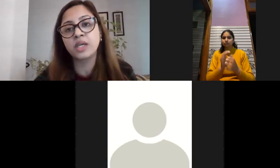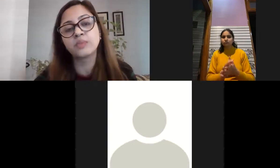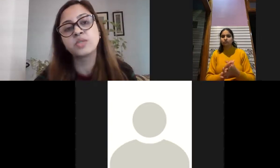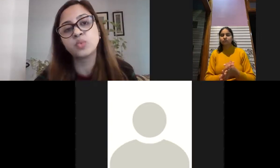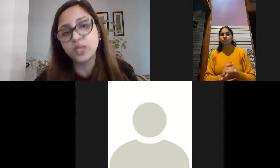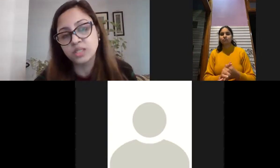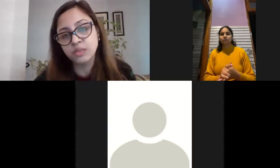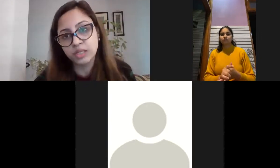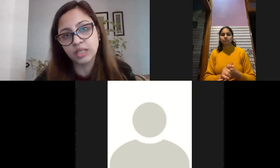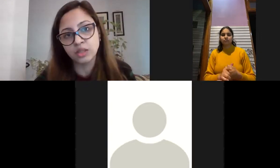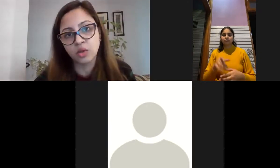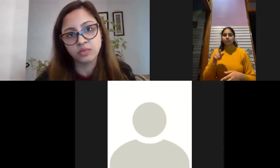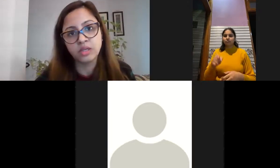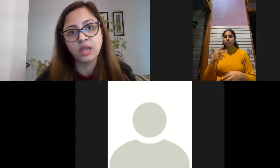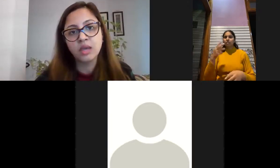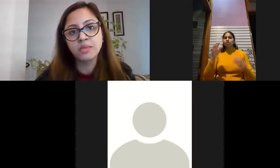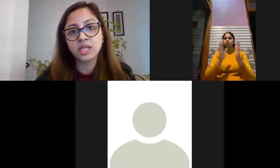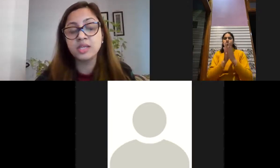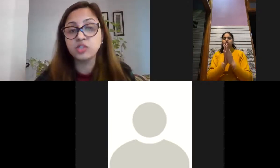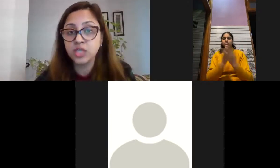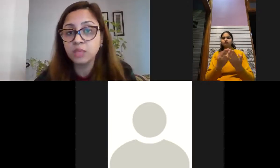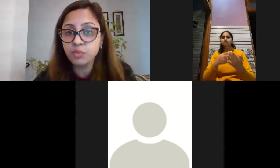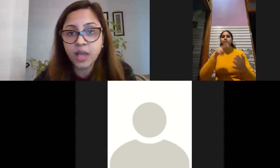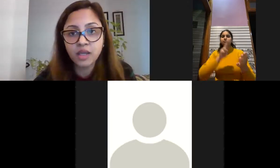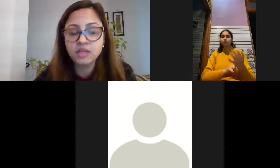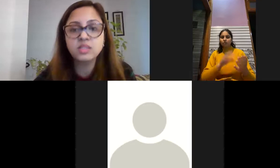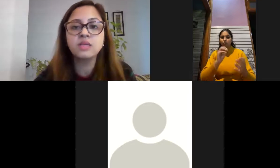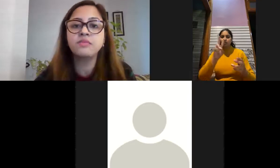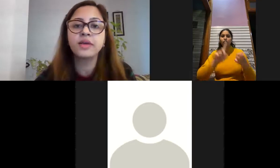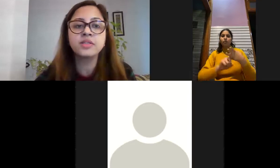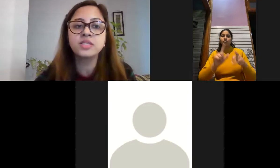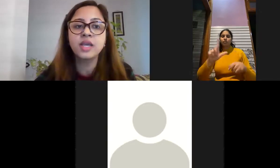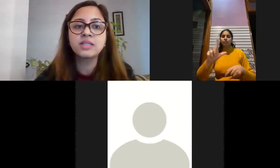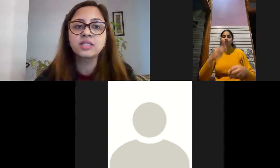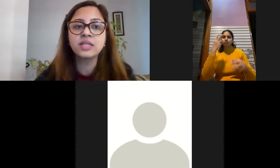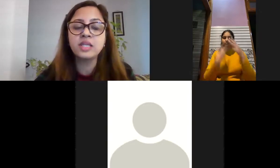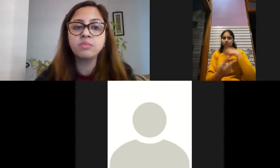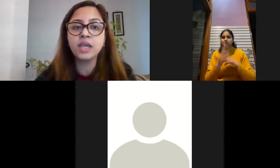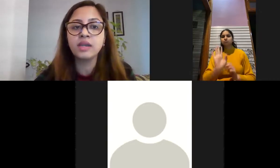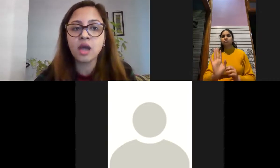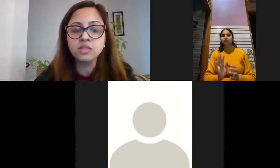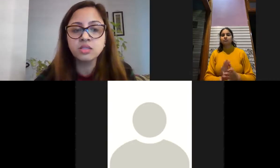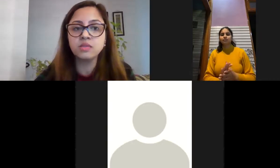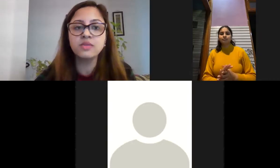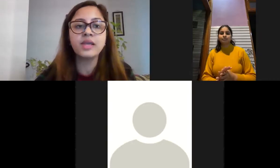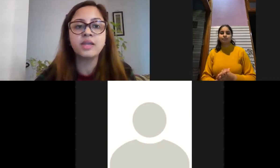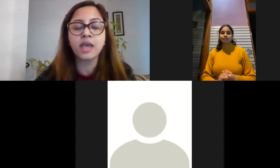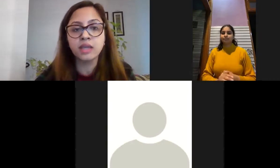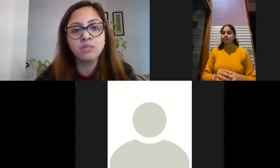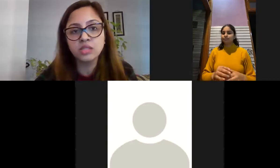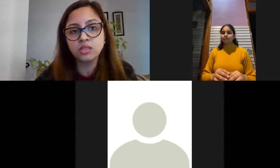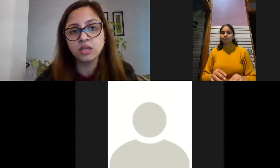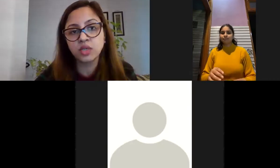she becomes visible in the novel. Bertha is shaped by color signifiers that enable an uncivil